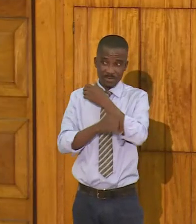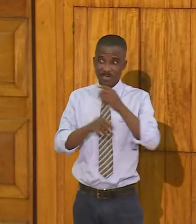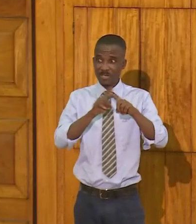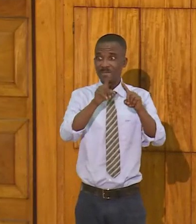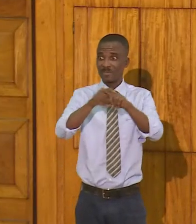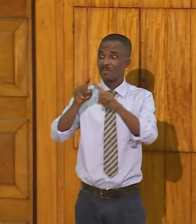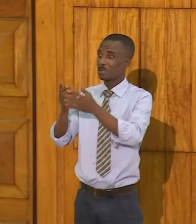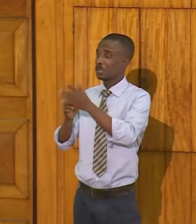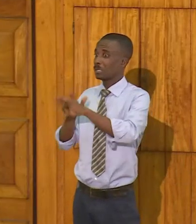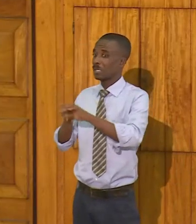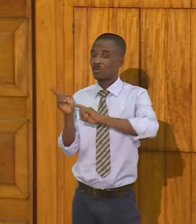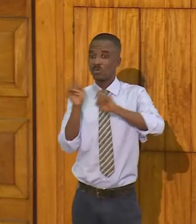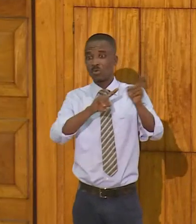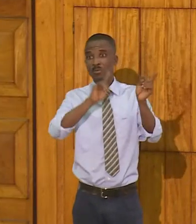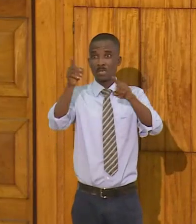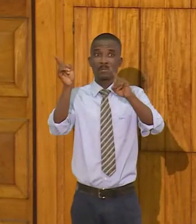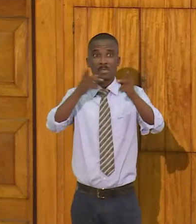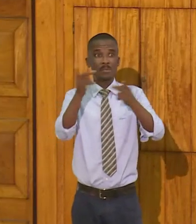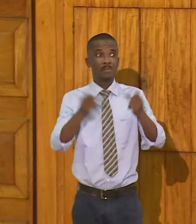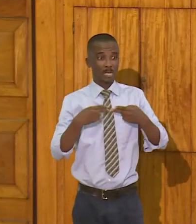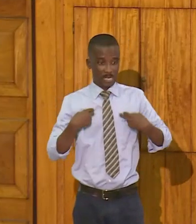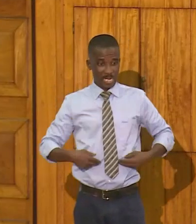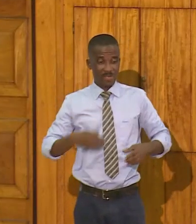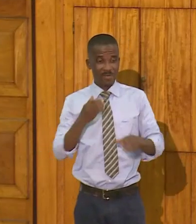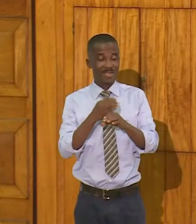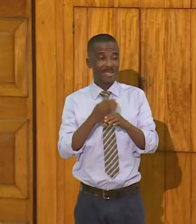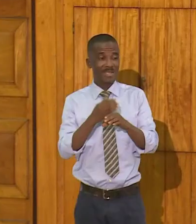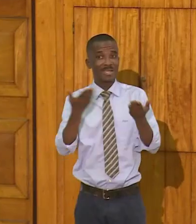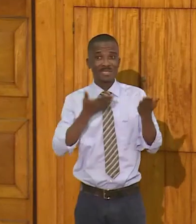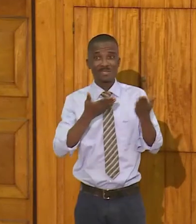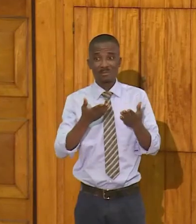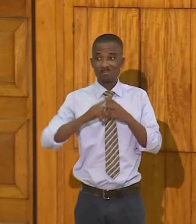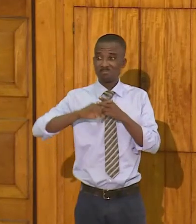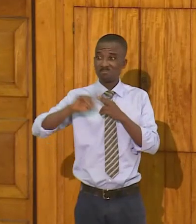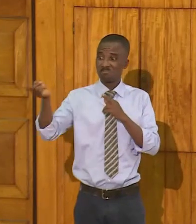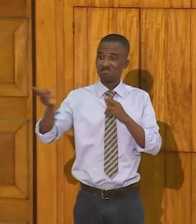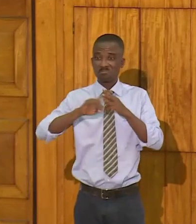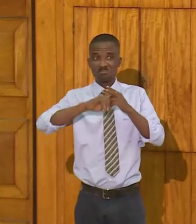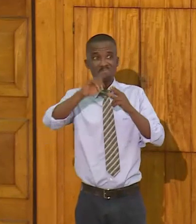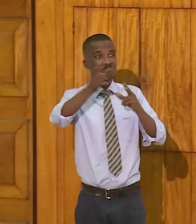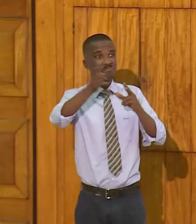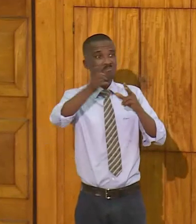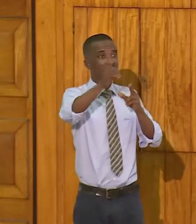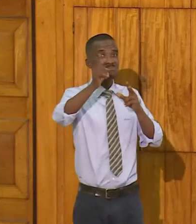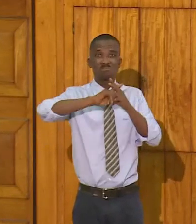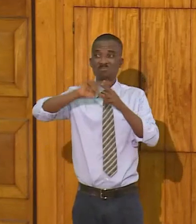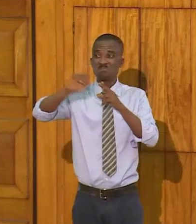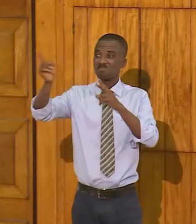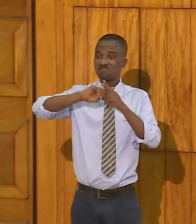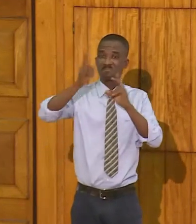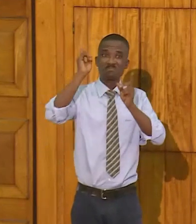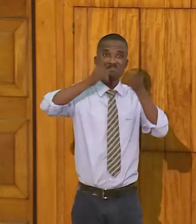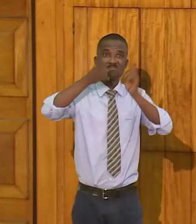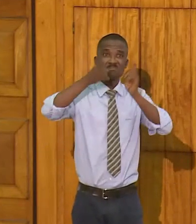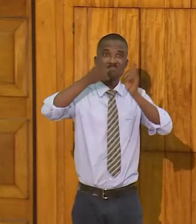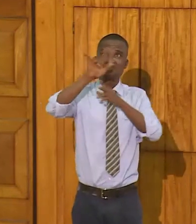to and healthcare workers are leaving every day for greener pastures. And so that